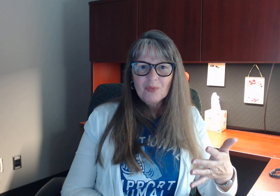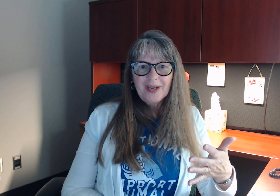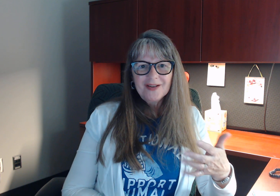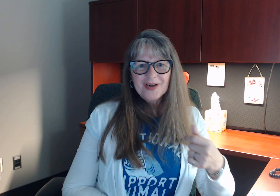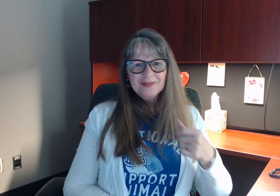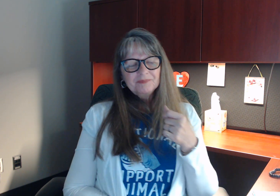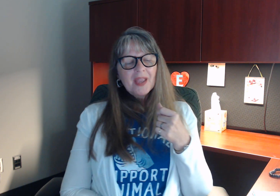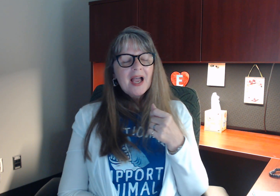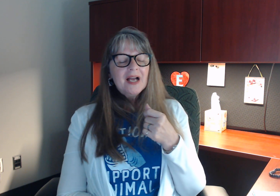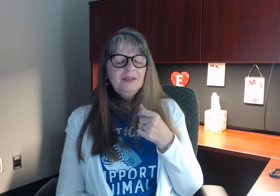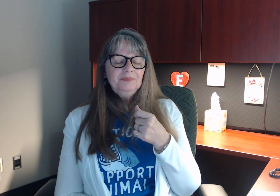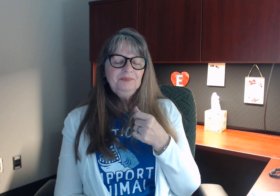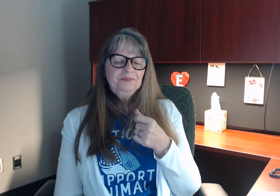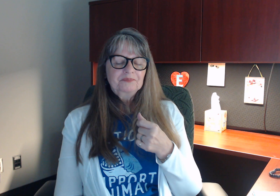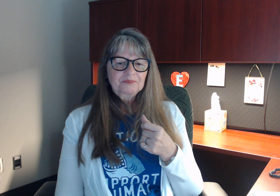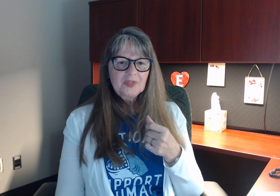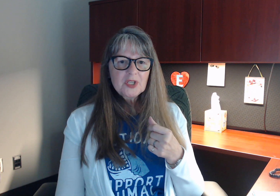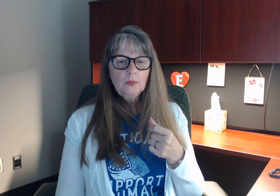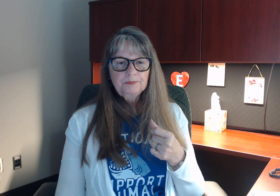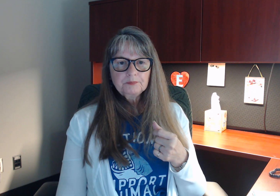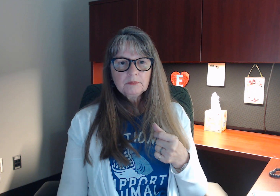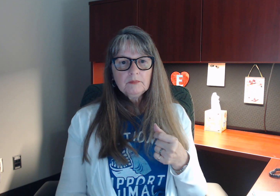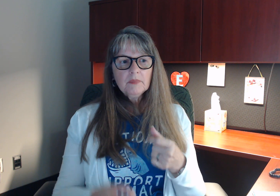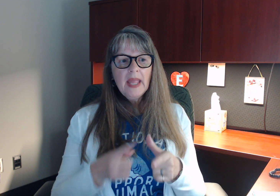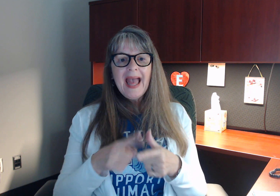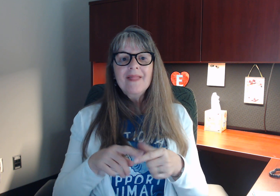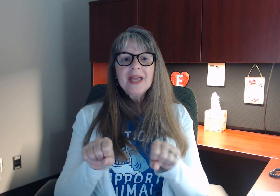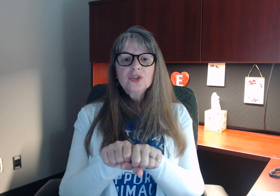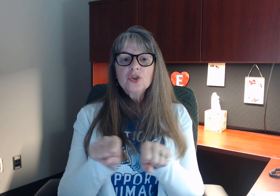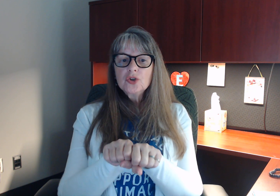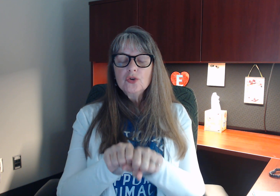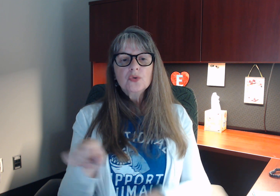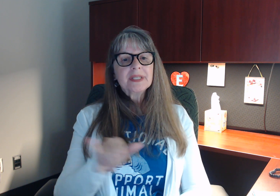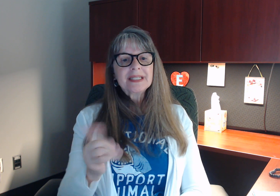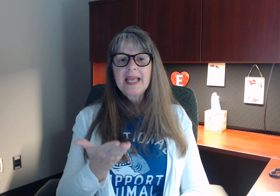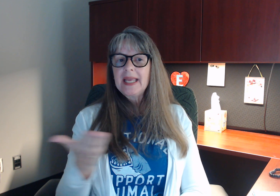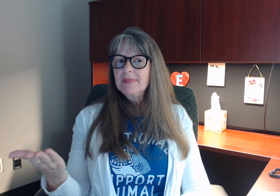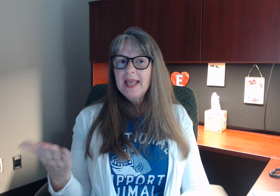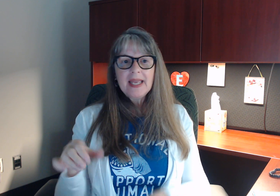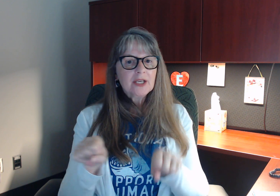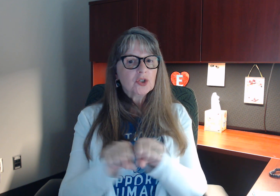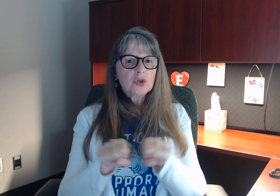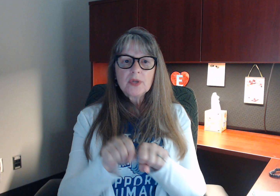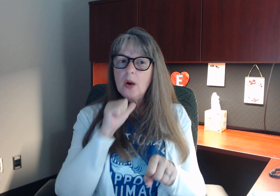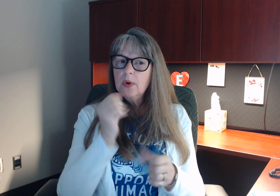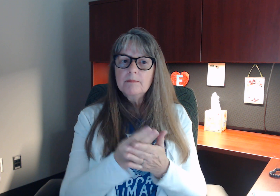it. And so, and then shoes, the same thing. Shoes, I wouldn't buy